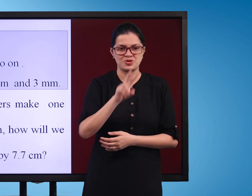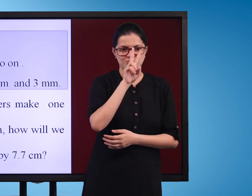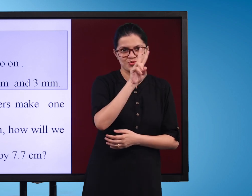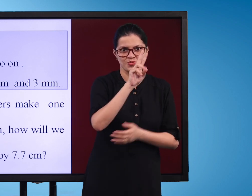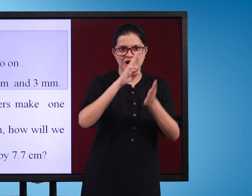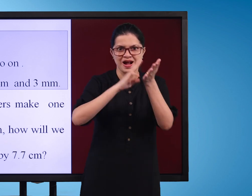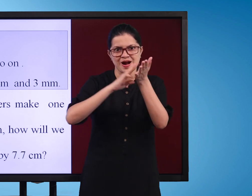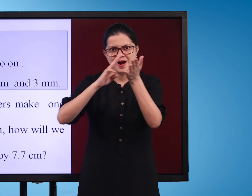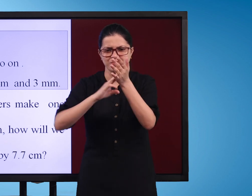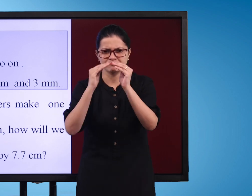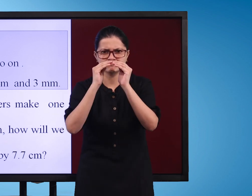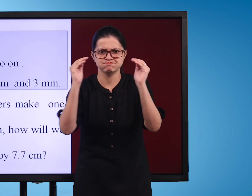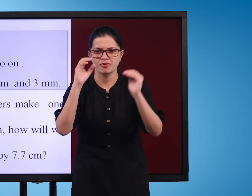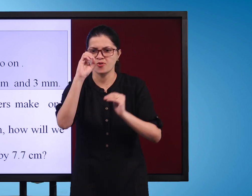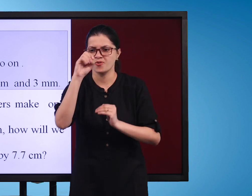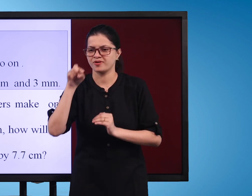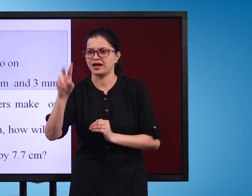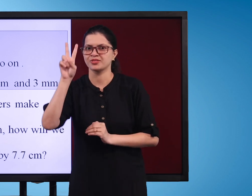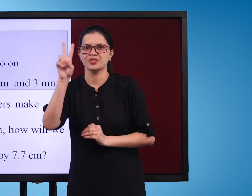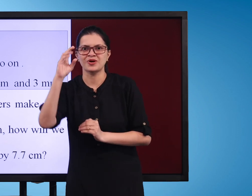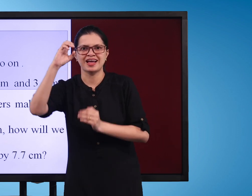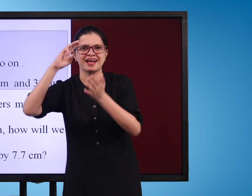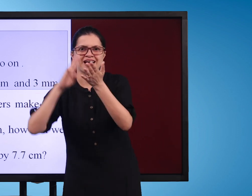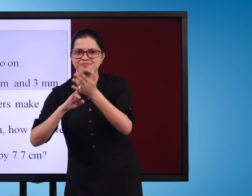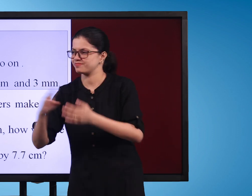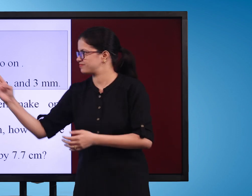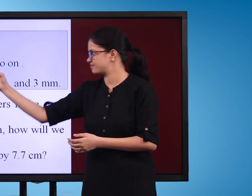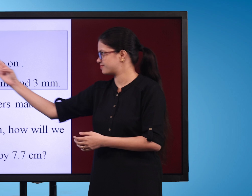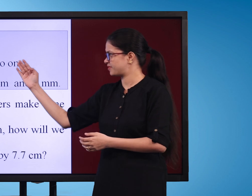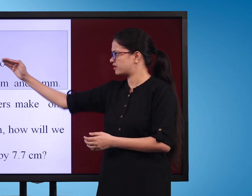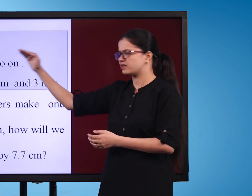2 millimeters is 0.2 centimeters, and so on.